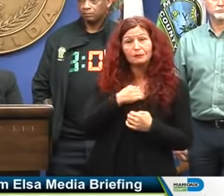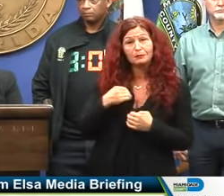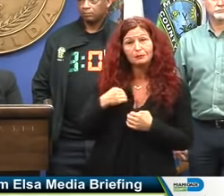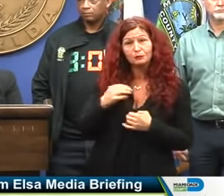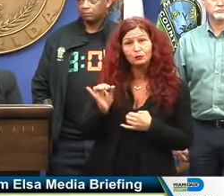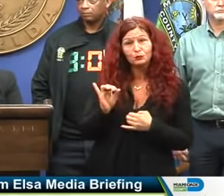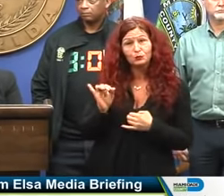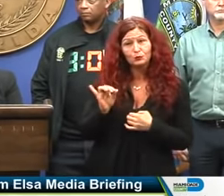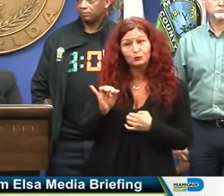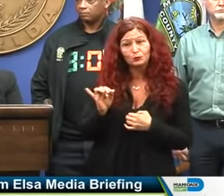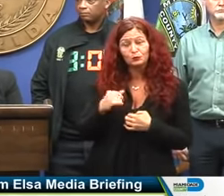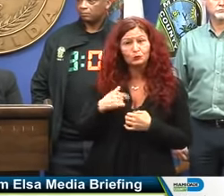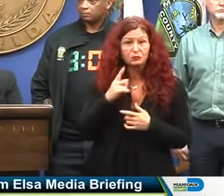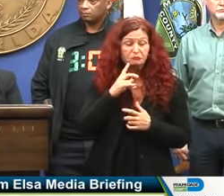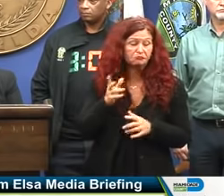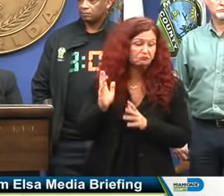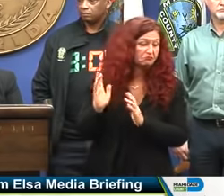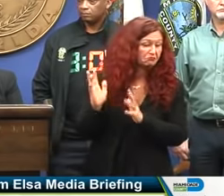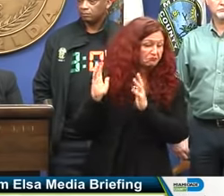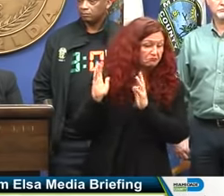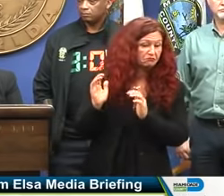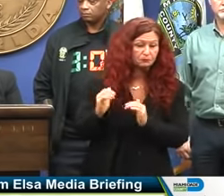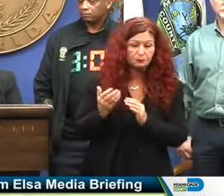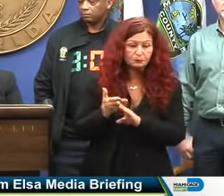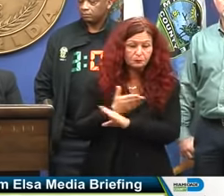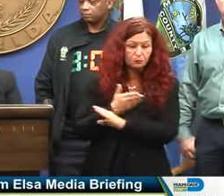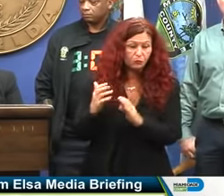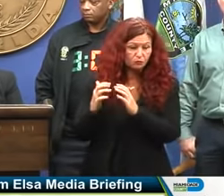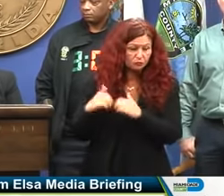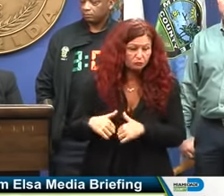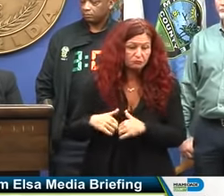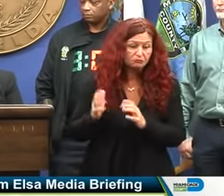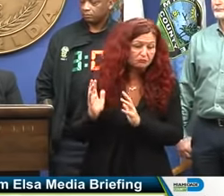of them were left in the building prior to the demolition.